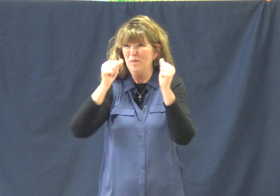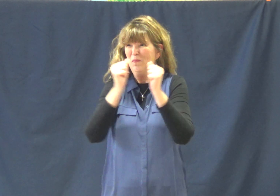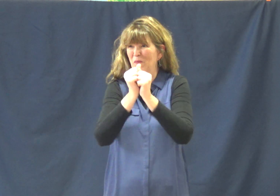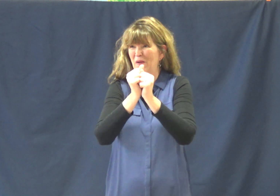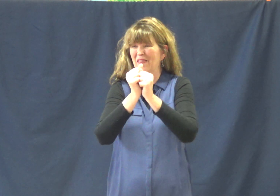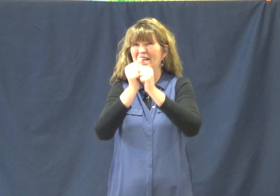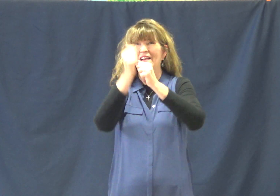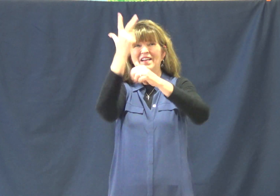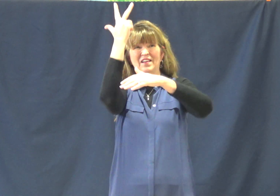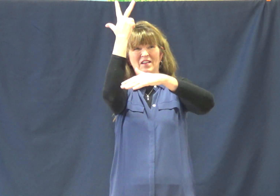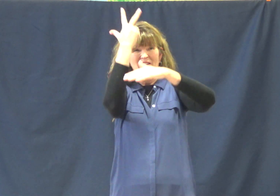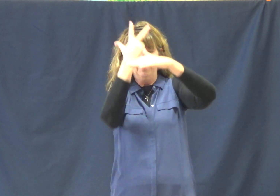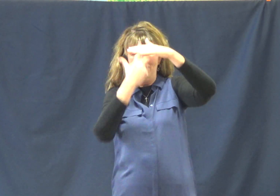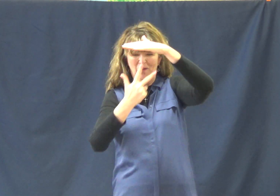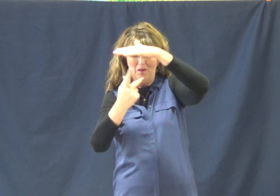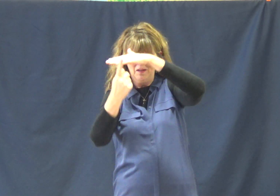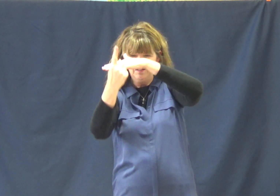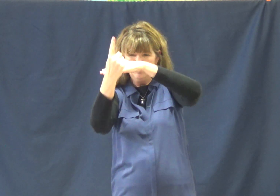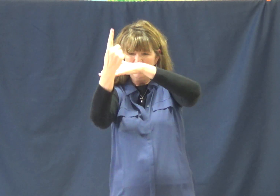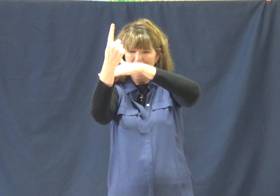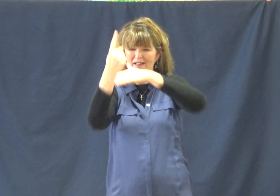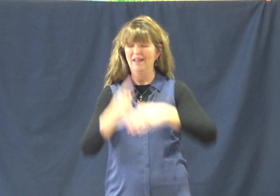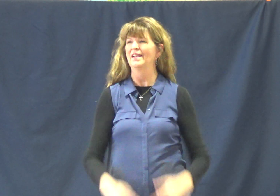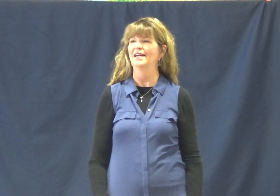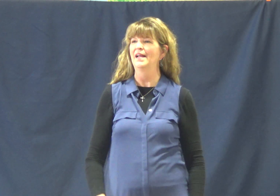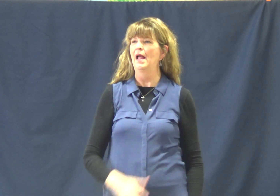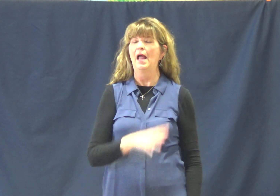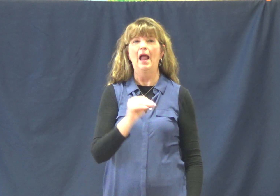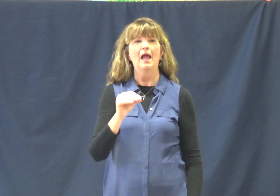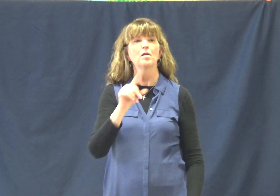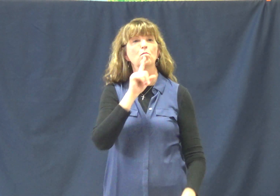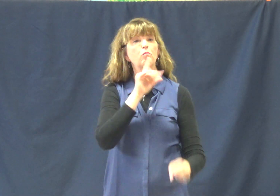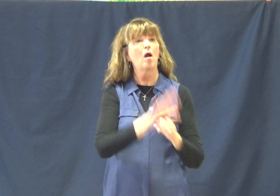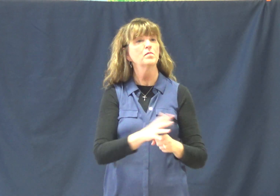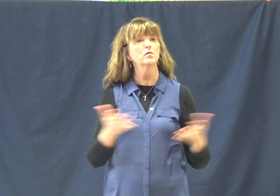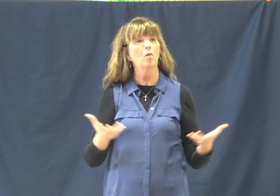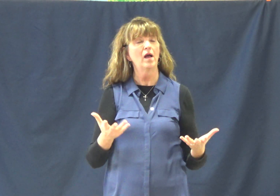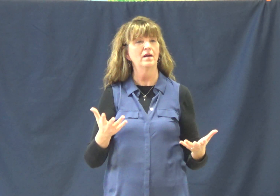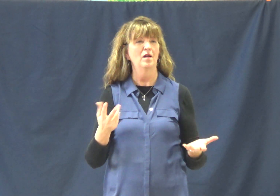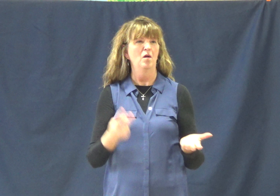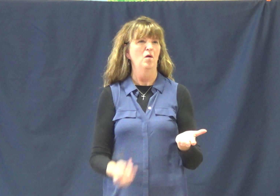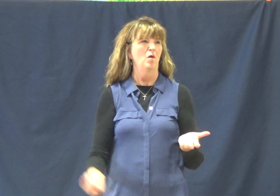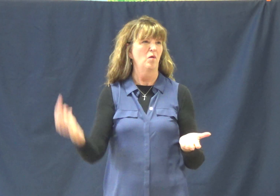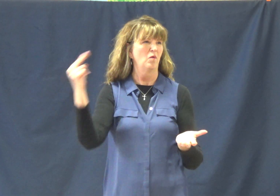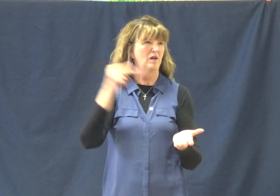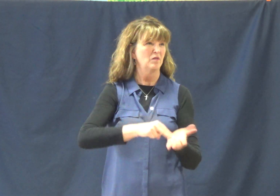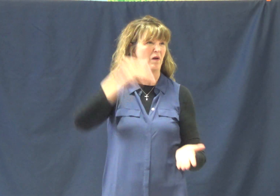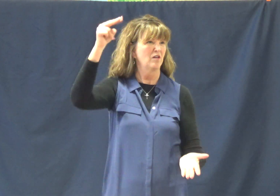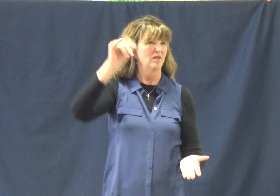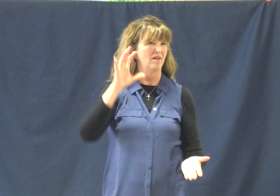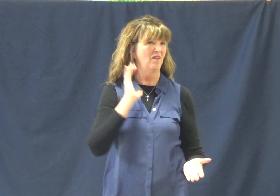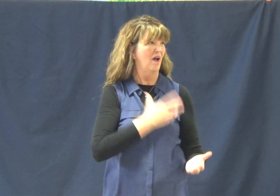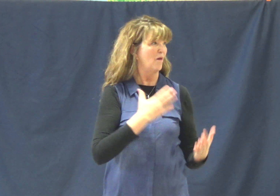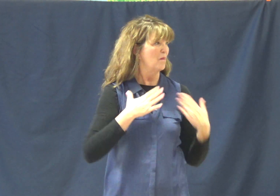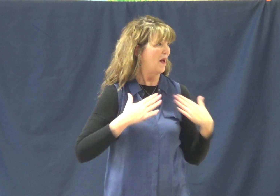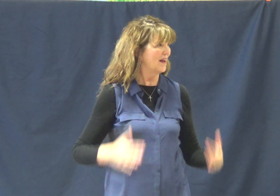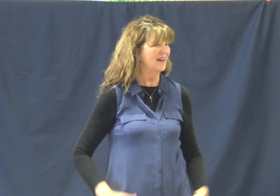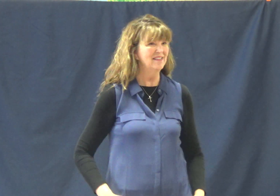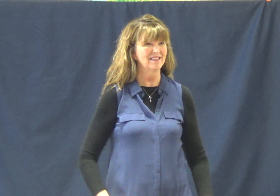We receive eternal life and fellowship with the Trinity and the